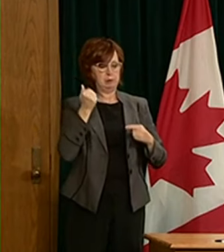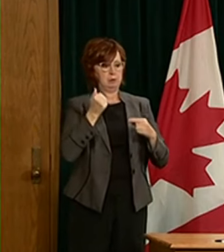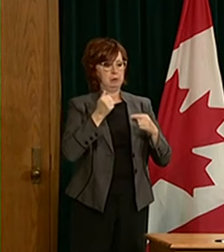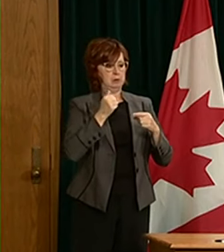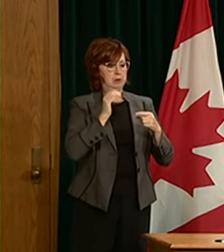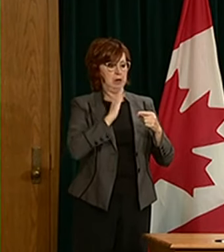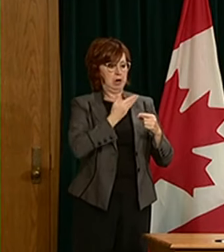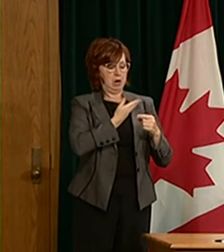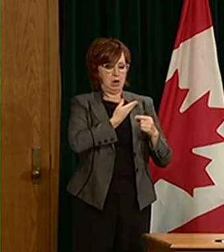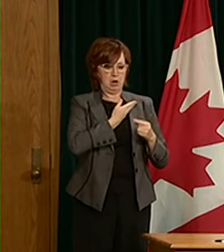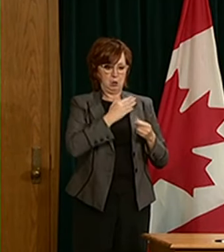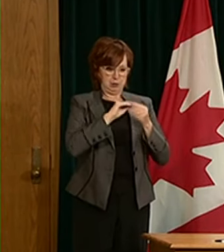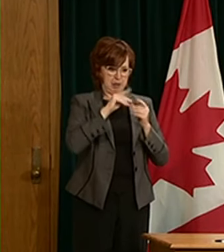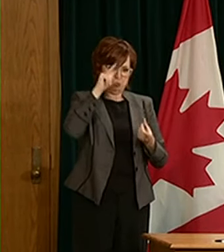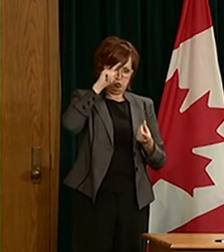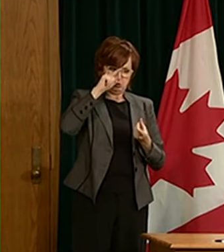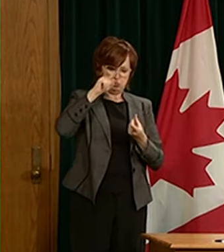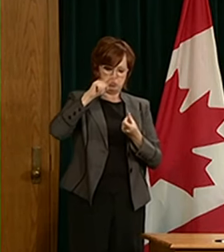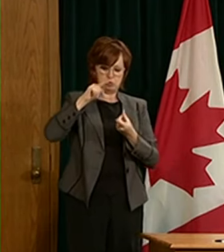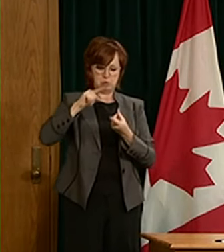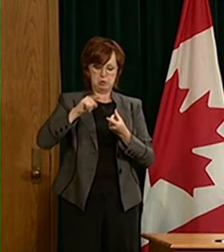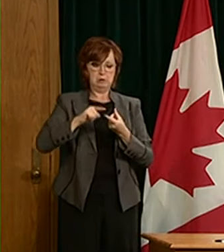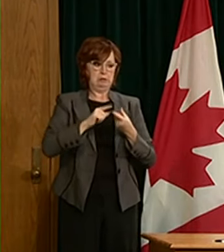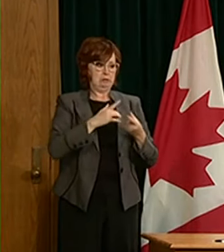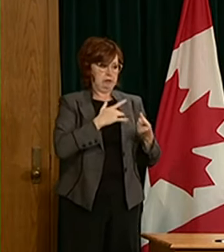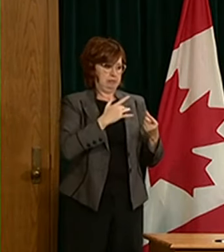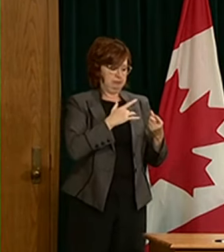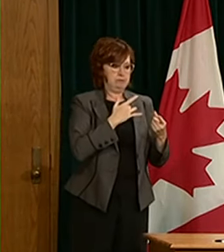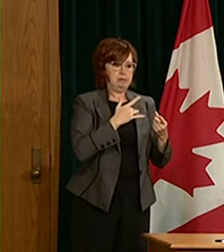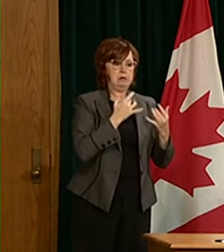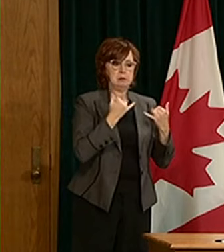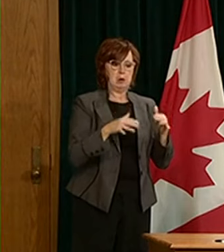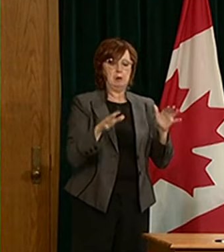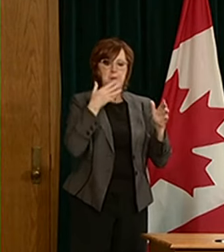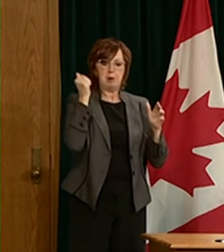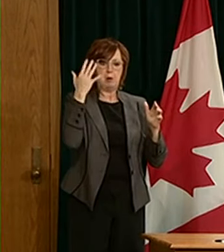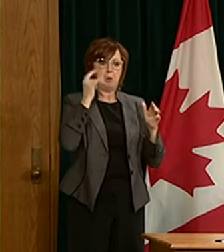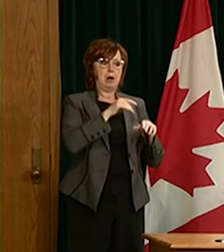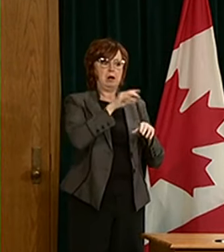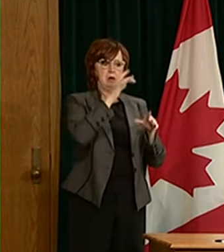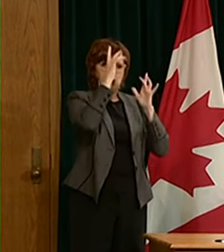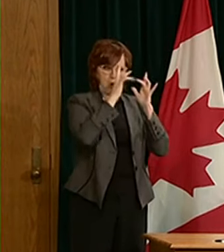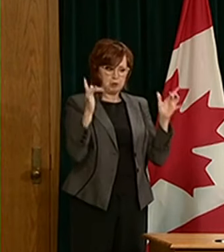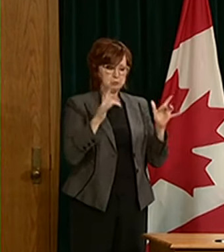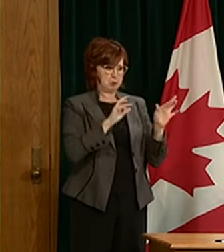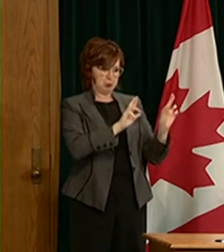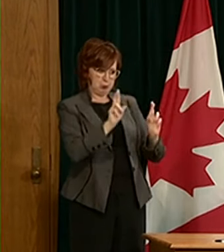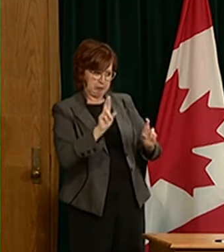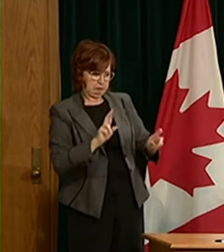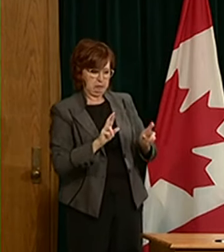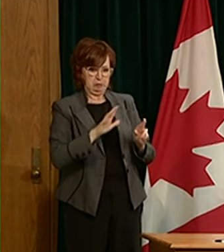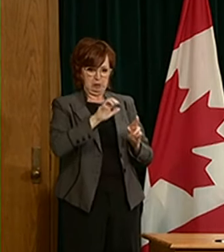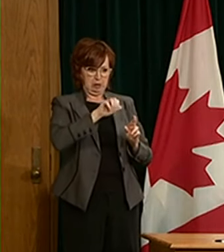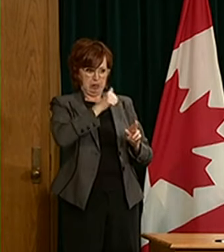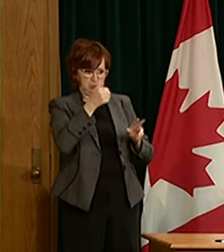create 40% more capacity in our hospitals across the province to handle future surges of